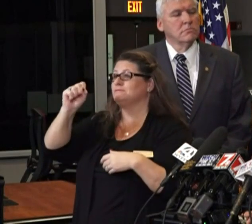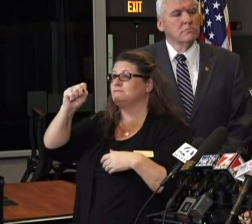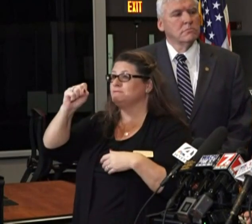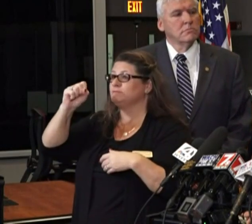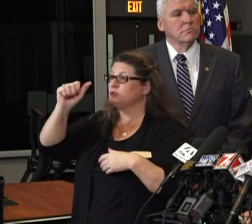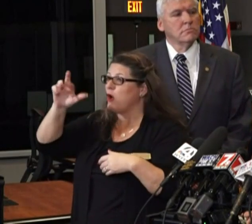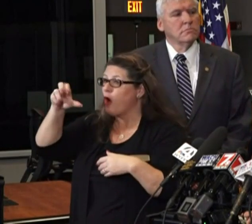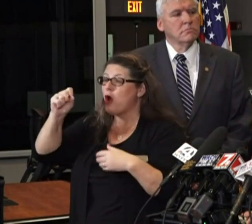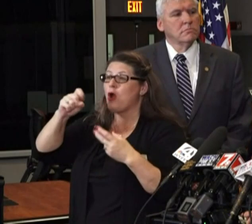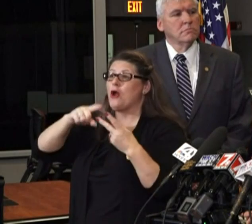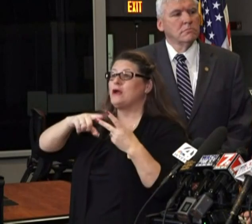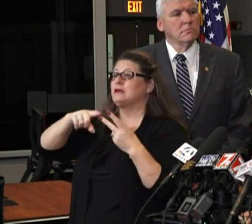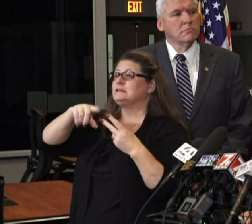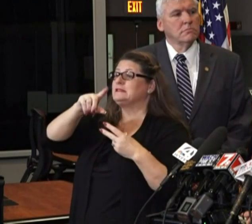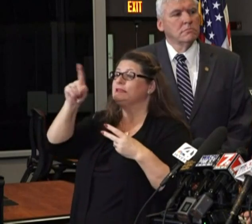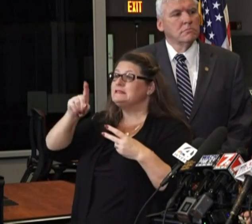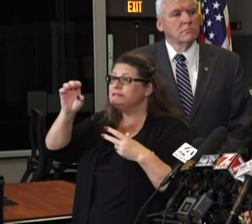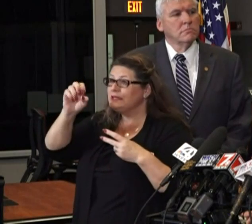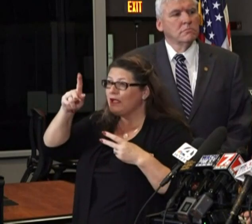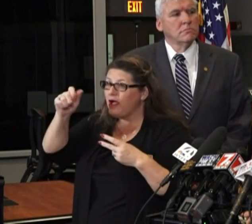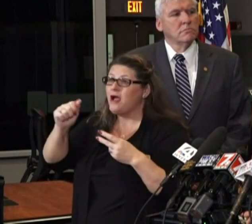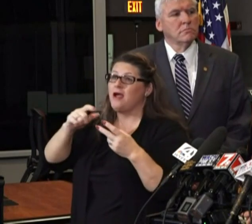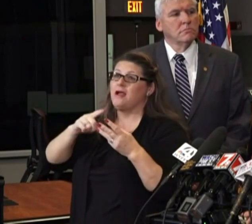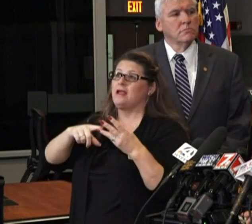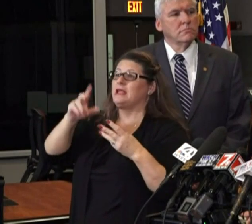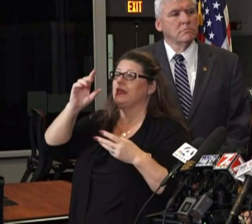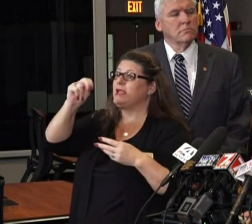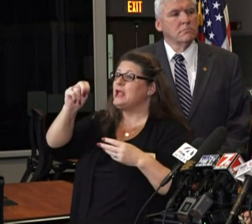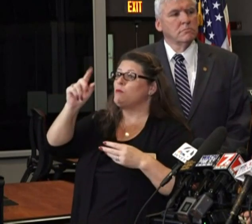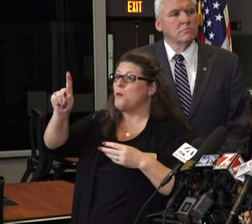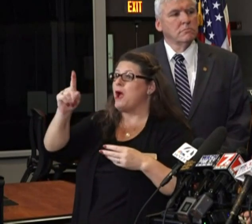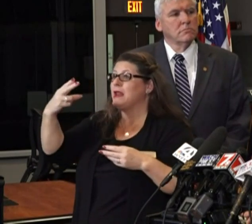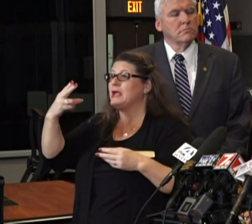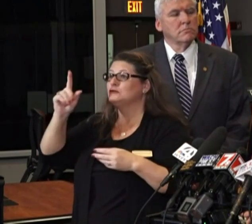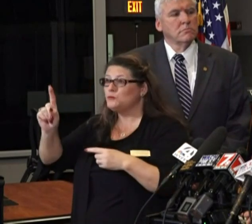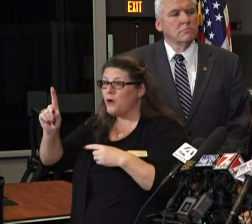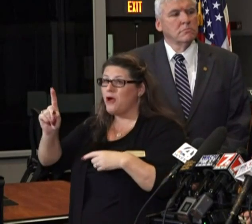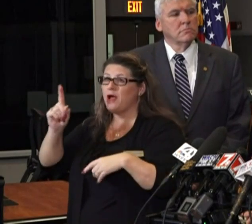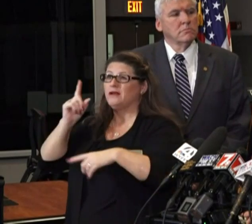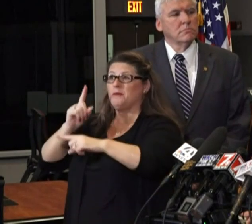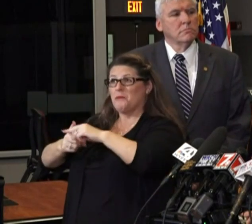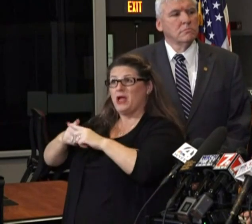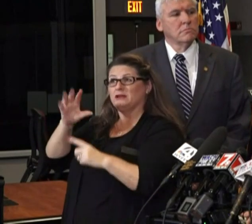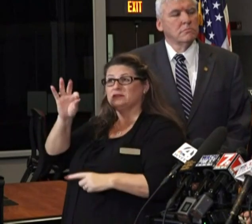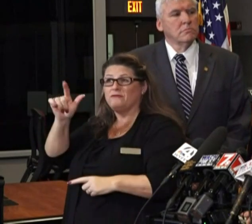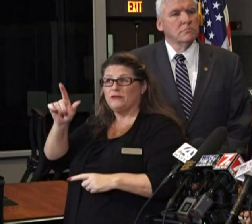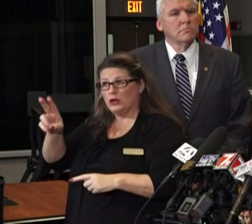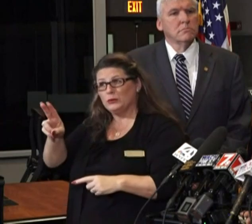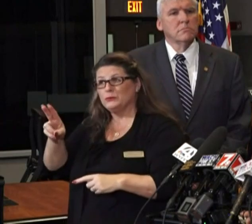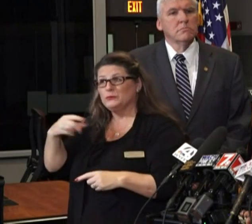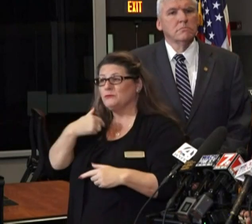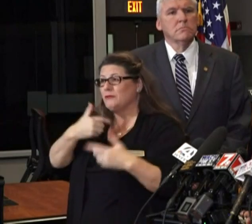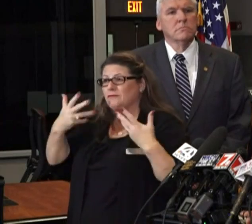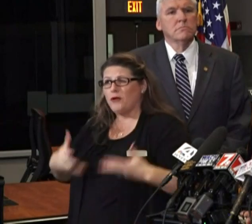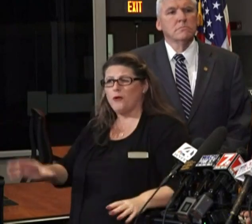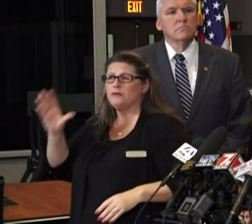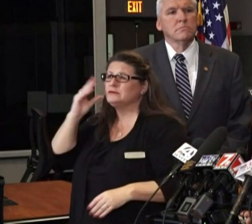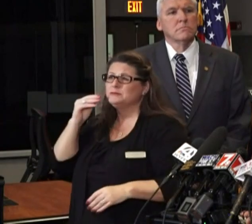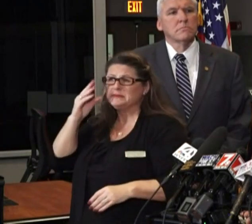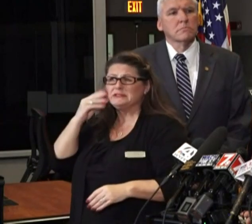SCARS, and others, including the current flu season. Together, we have